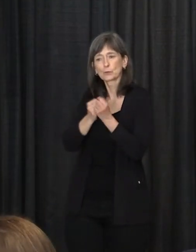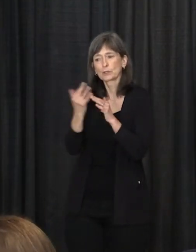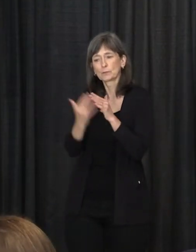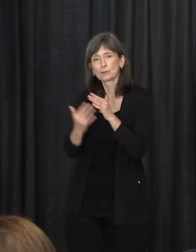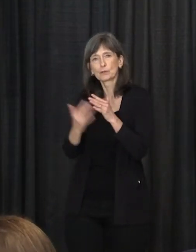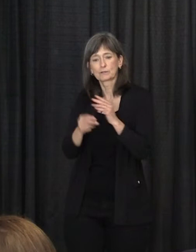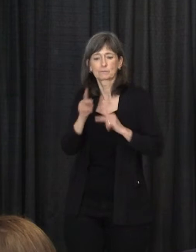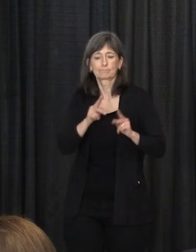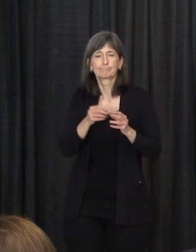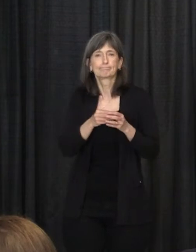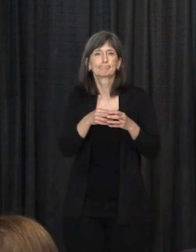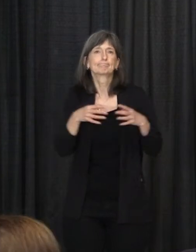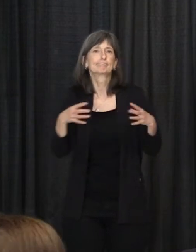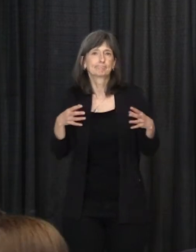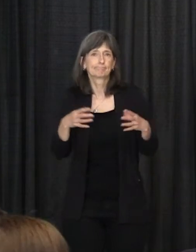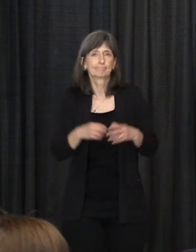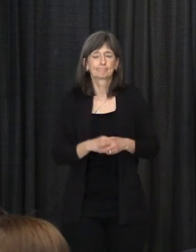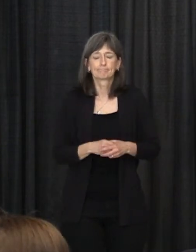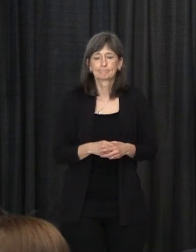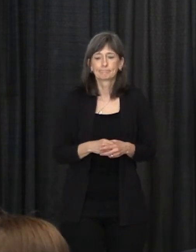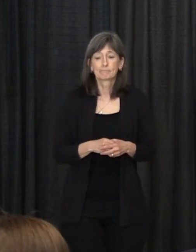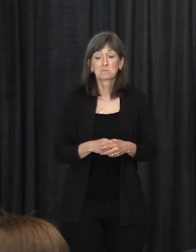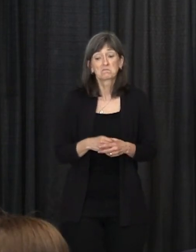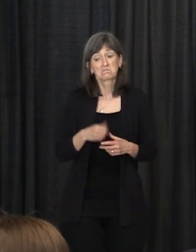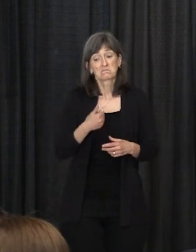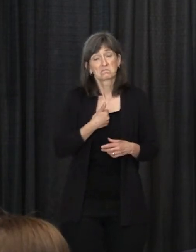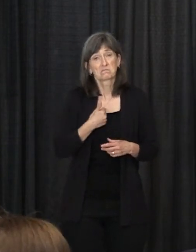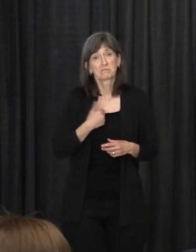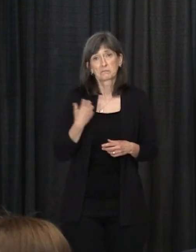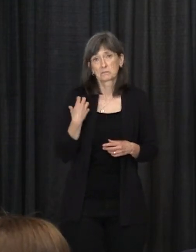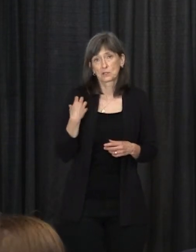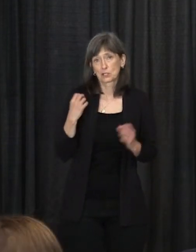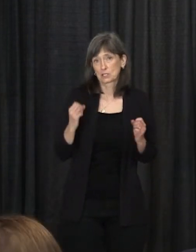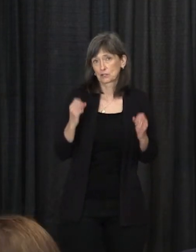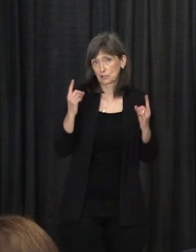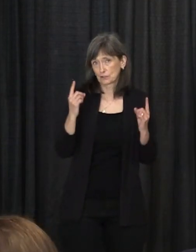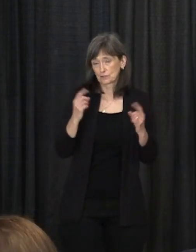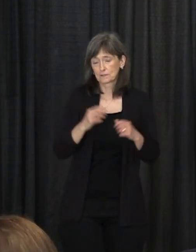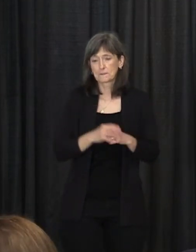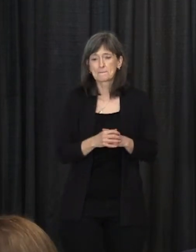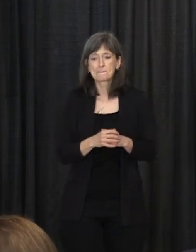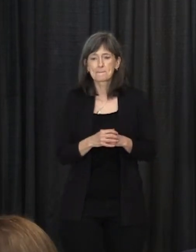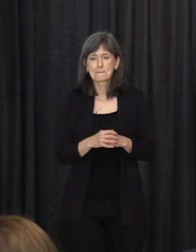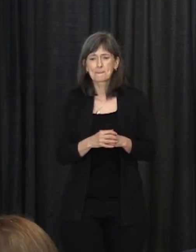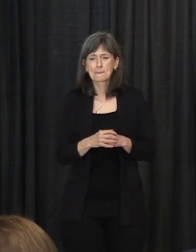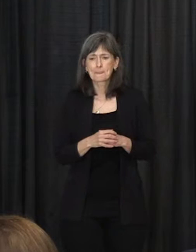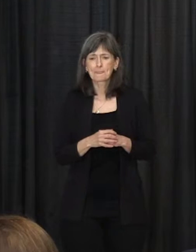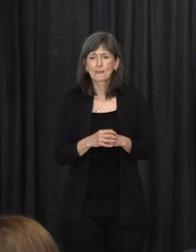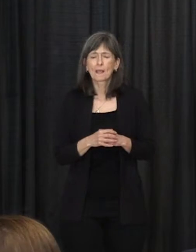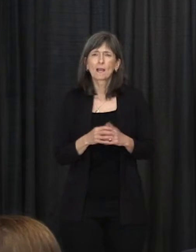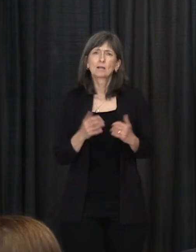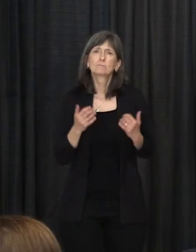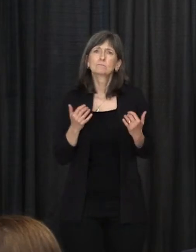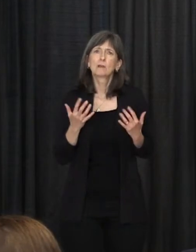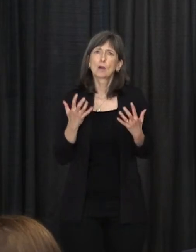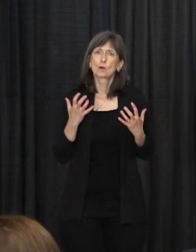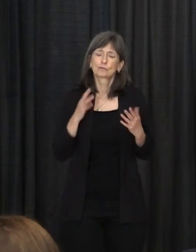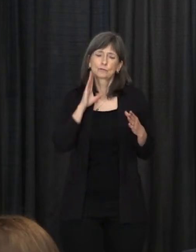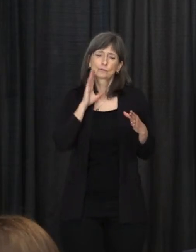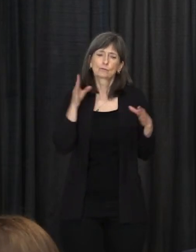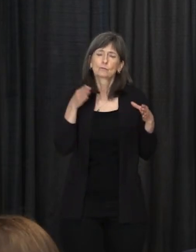growth. And as Minister of Education, I wanted to take the opportunity to